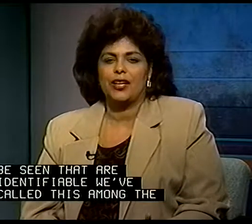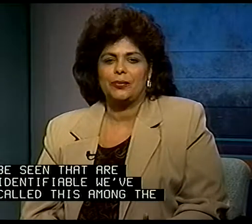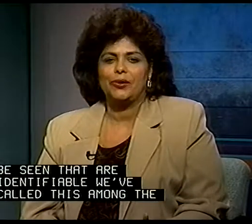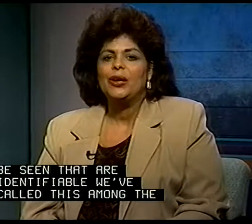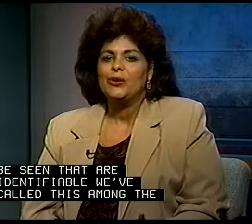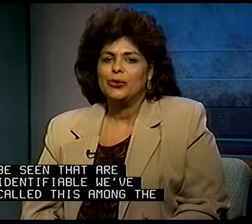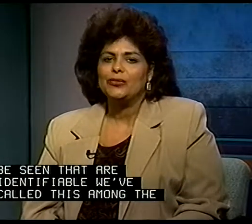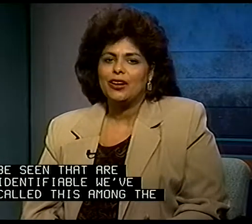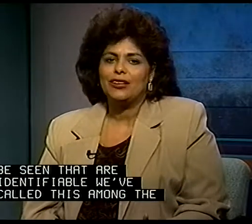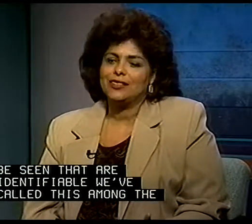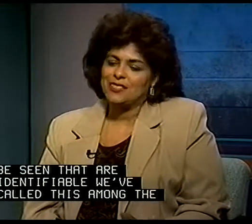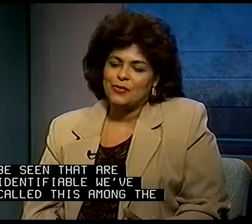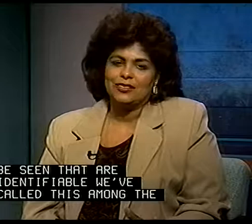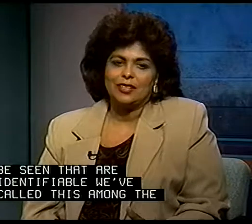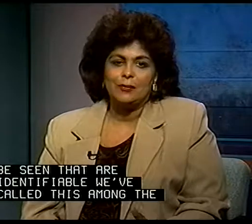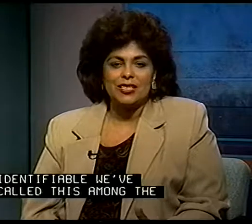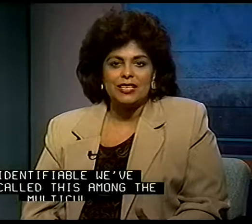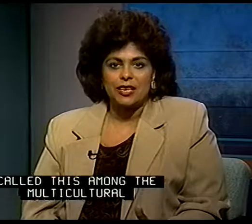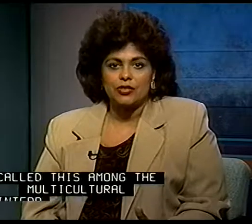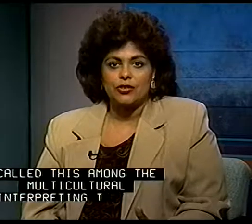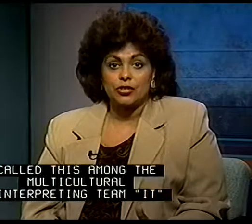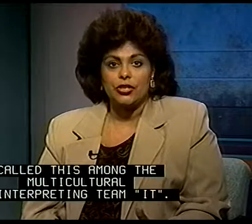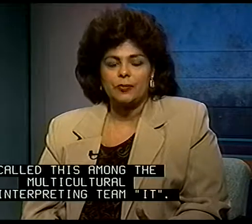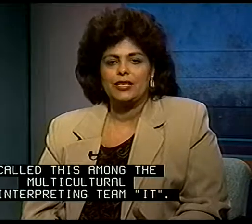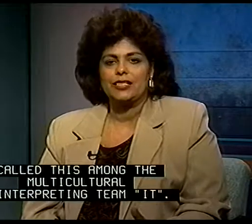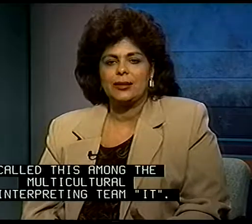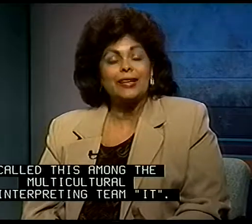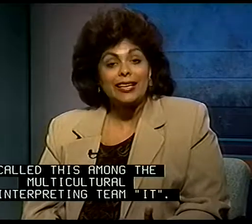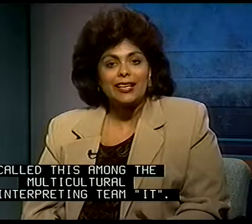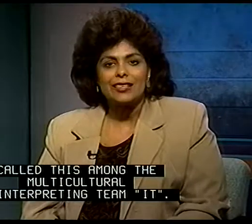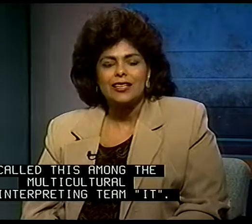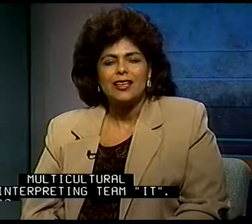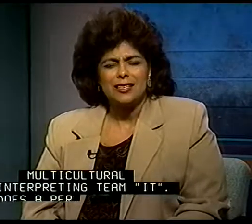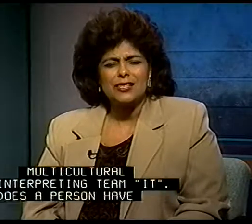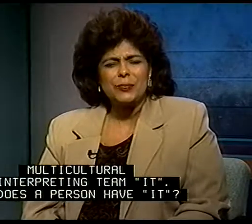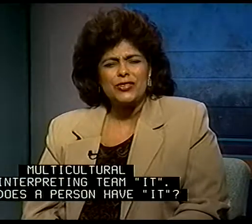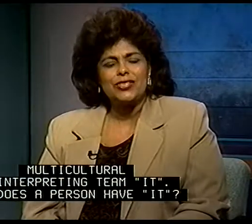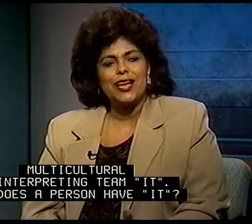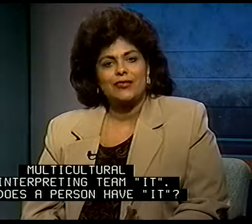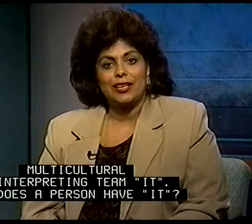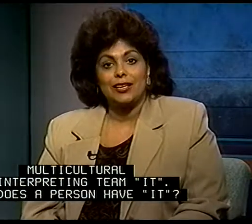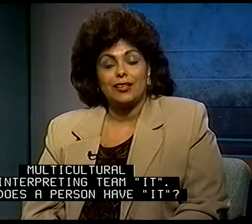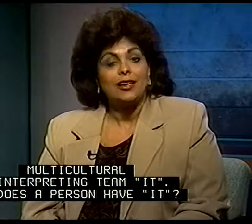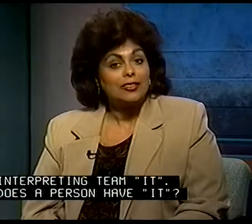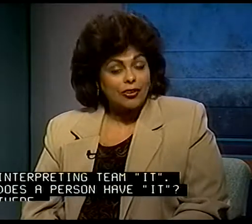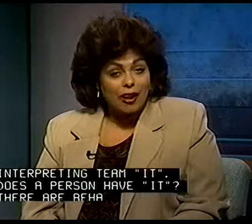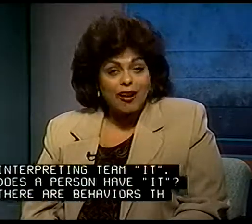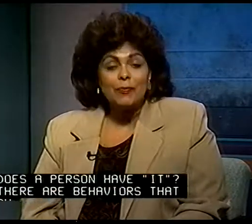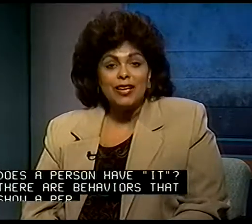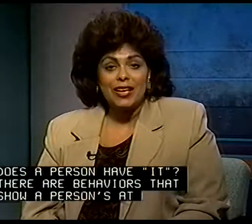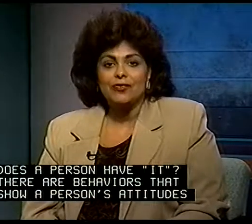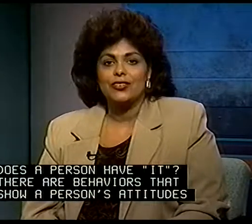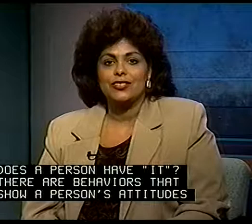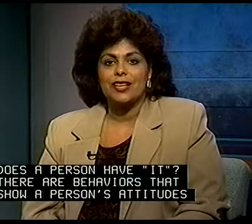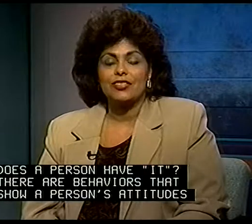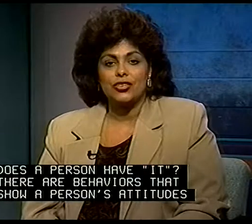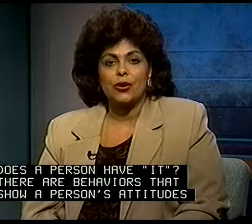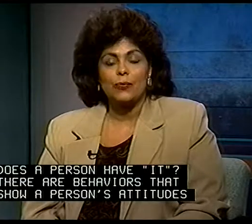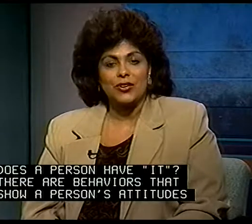identifiable. We've called this among the multicultural interpreting team, it. Does a person have it? There are behaviors that show a